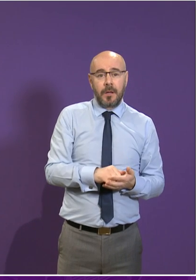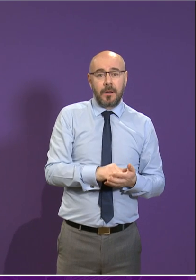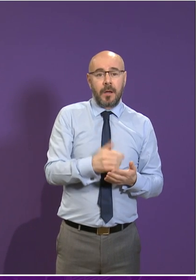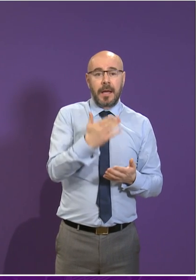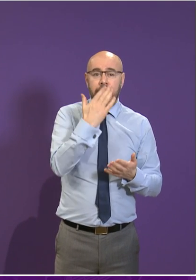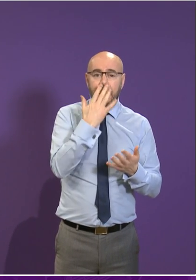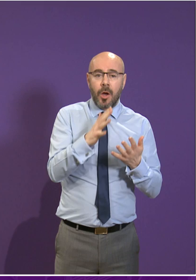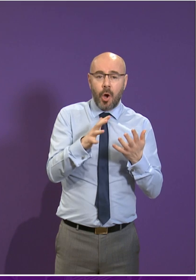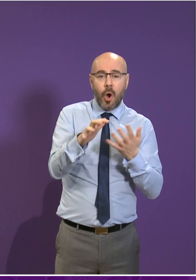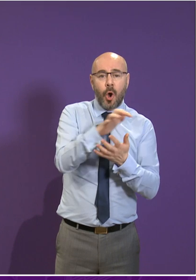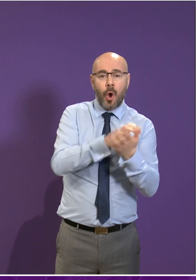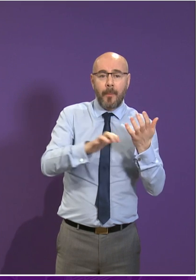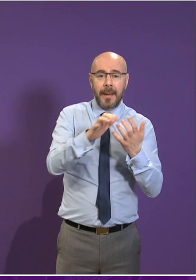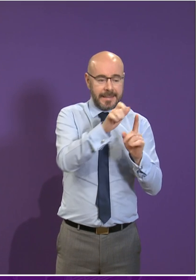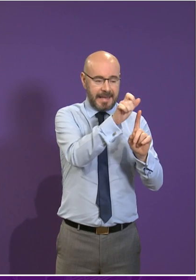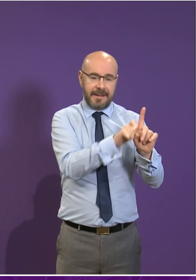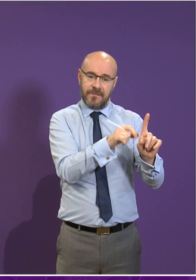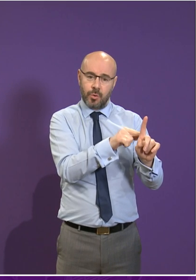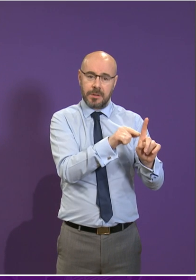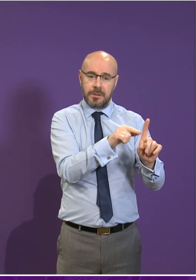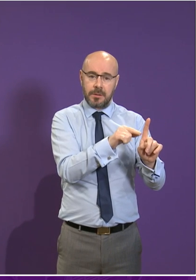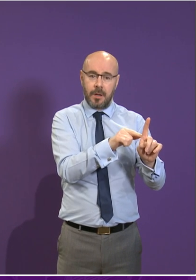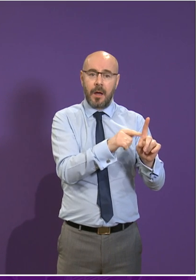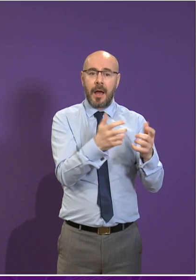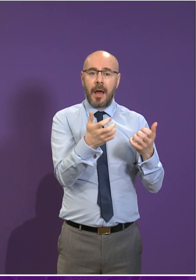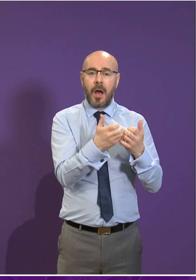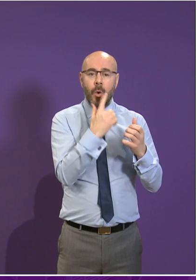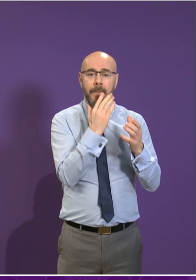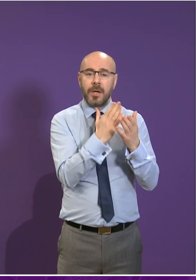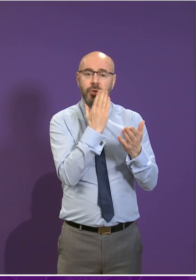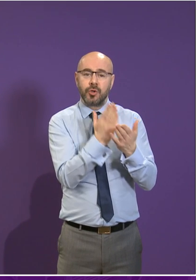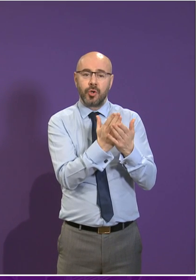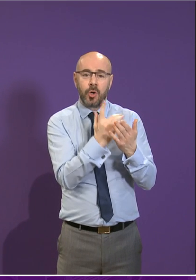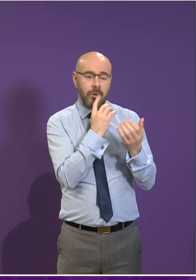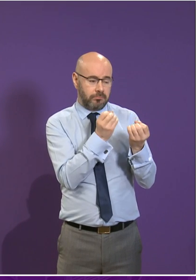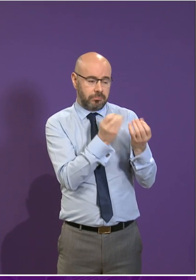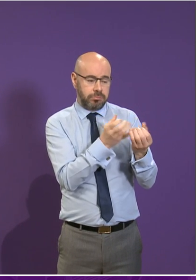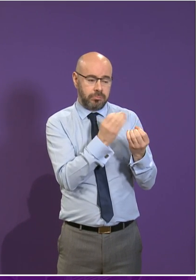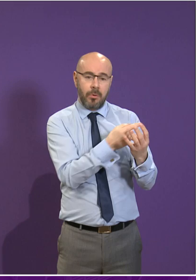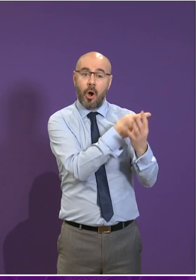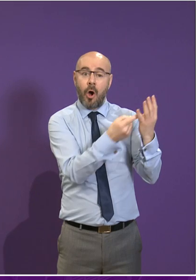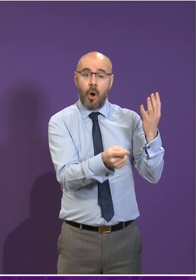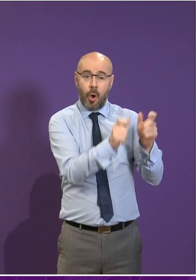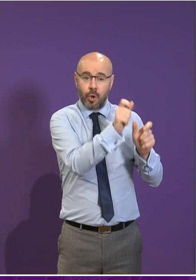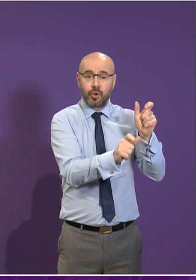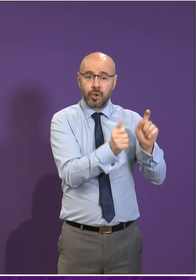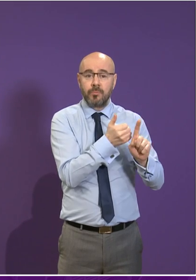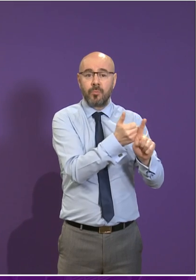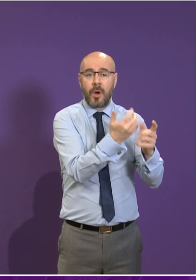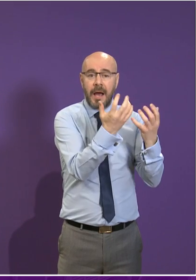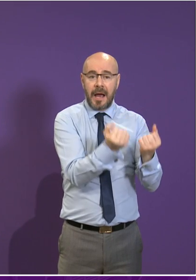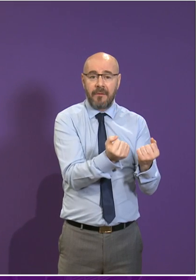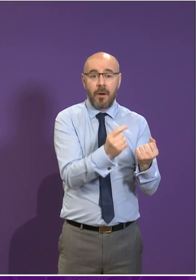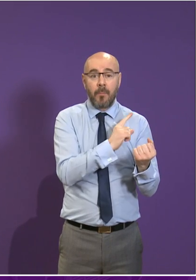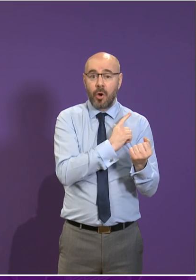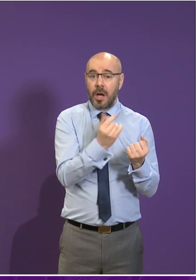The more complex area is how you make sure that every student is supported, because sometimes we are talking about relatively